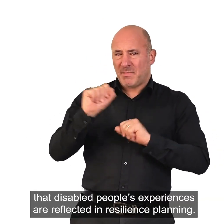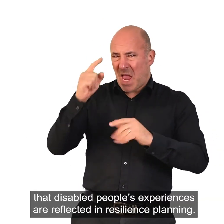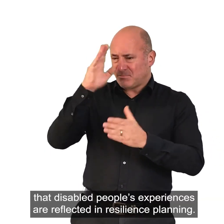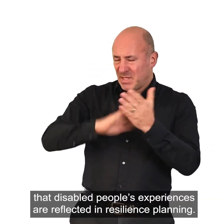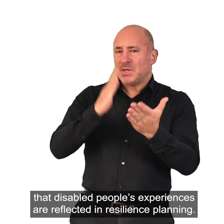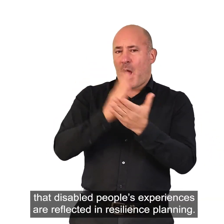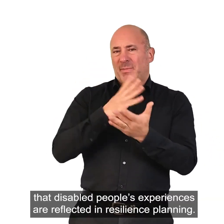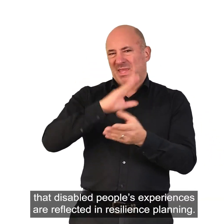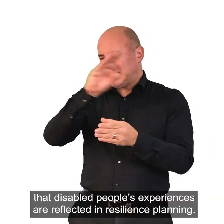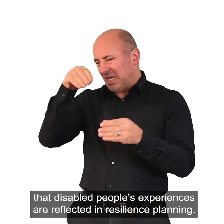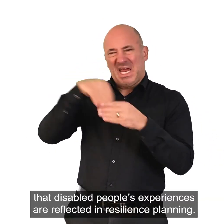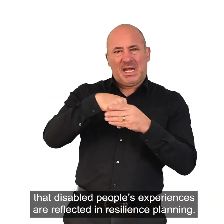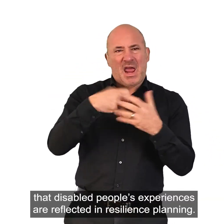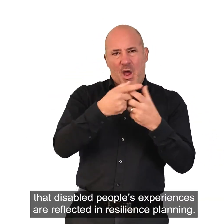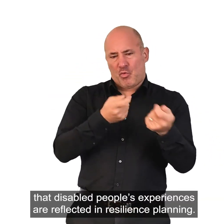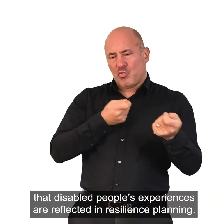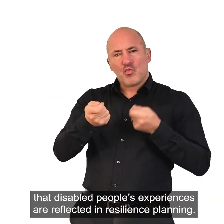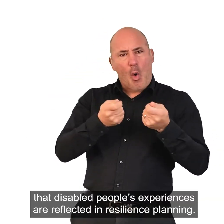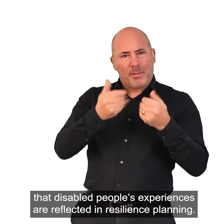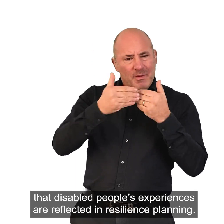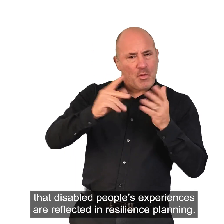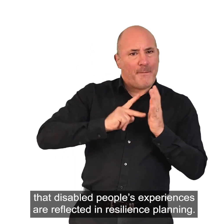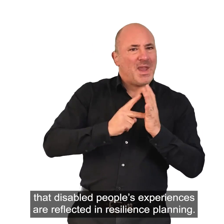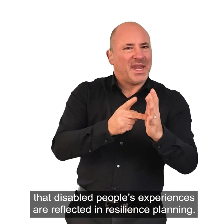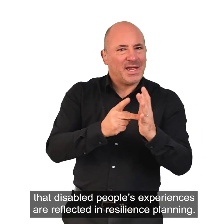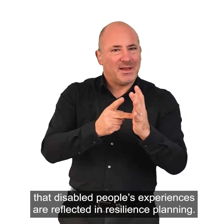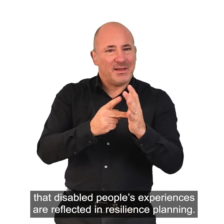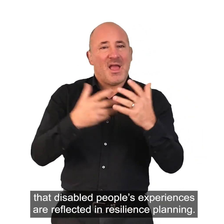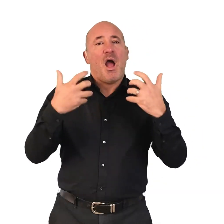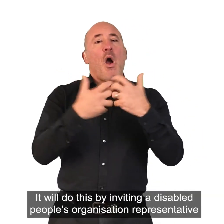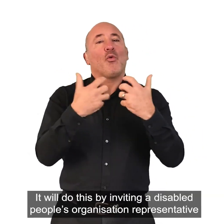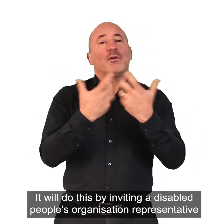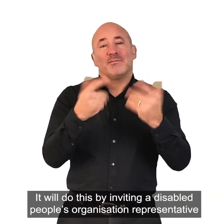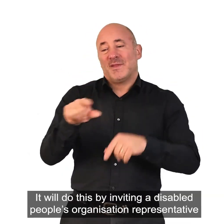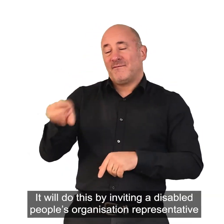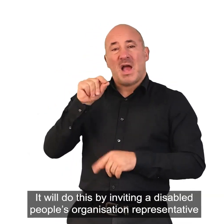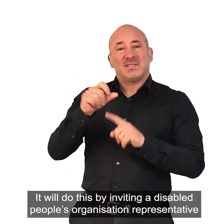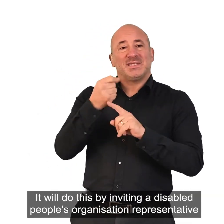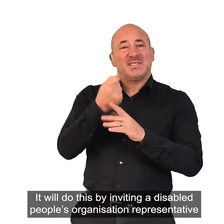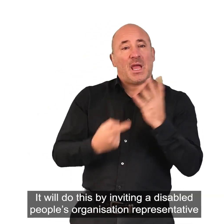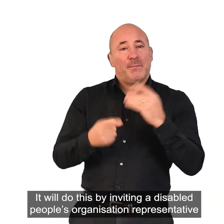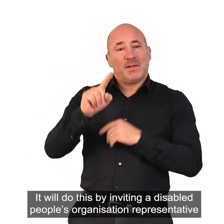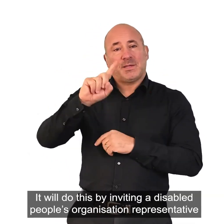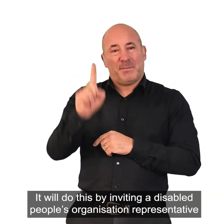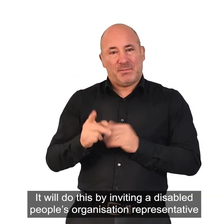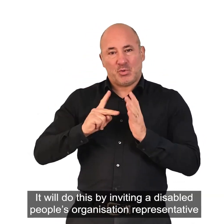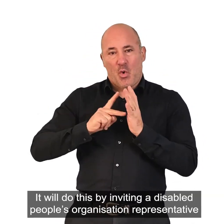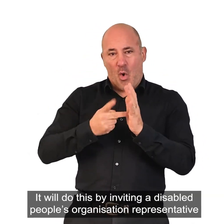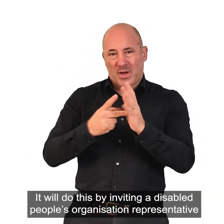that disabled people's experiences are reflected in resilience planning. It will do this by inviting a disabled